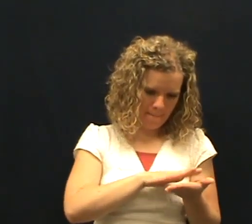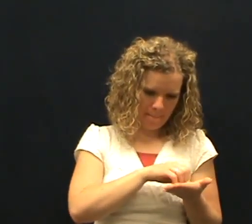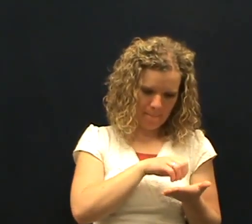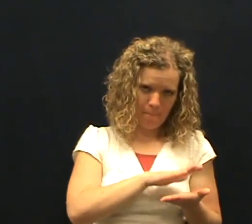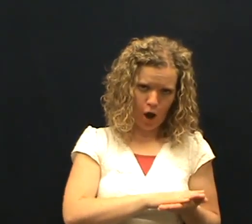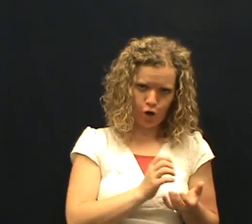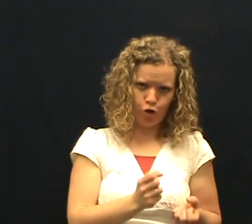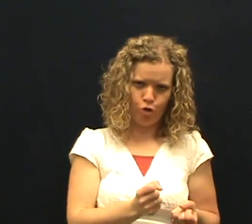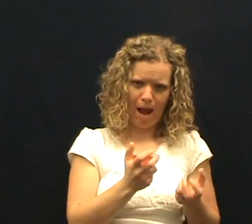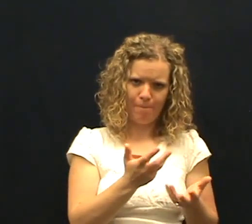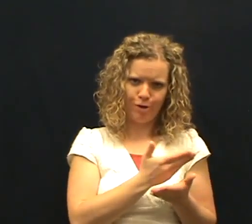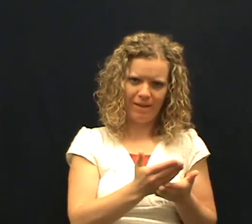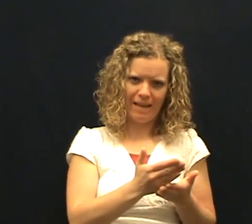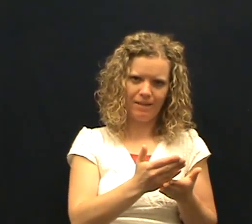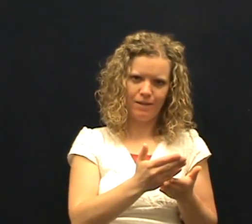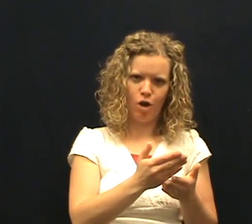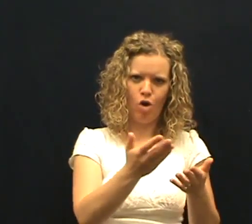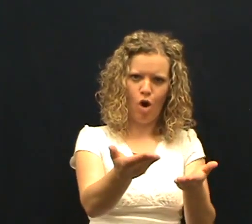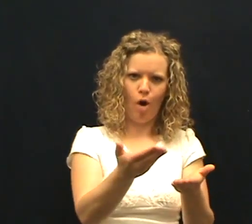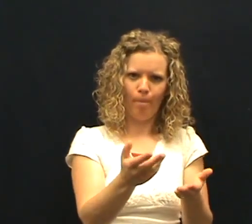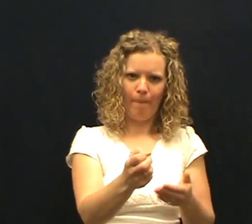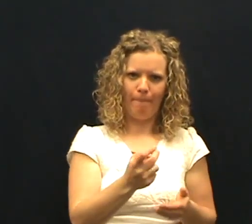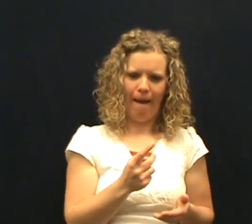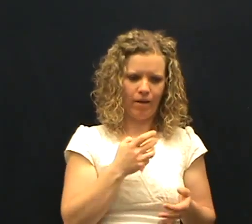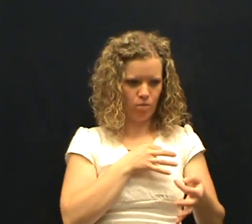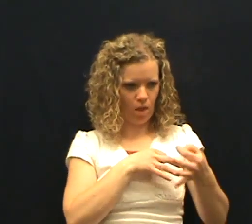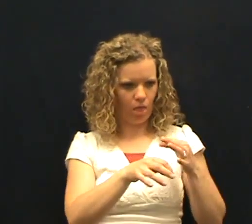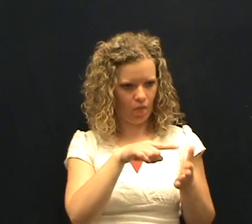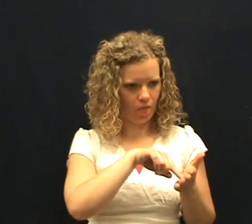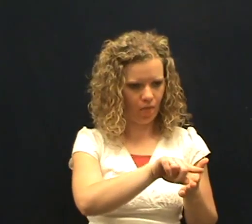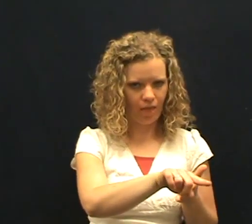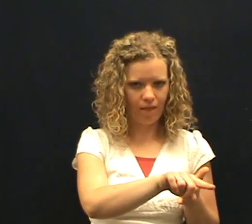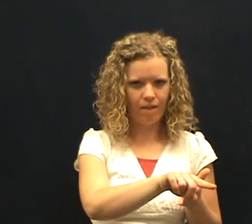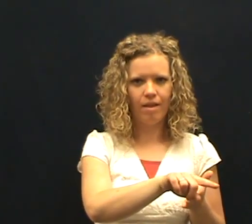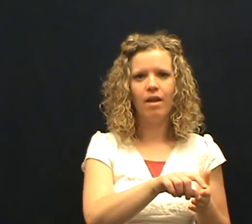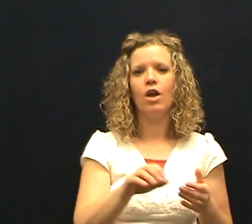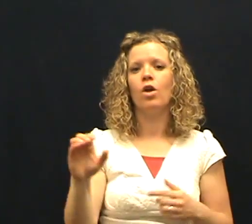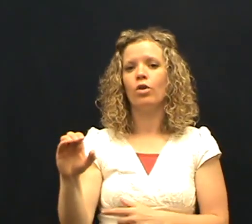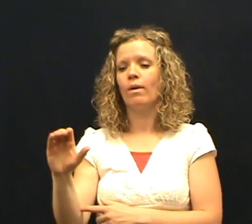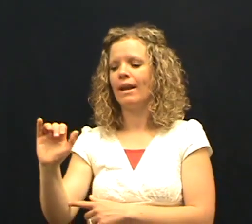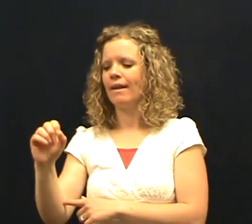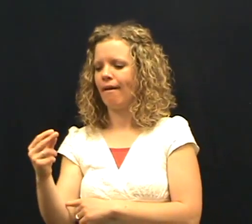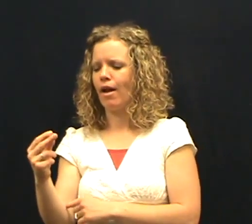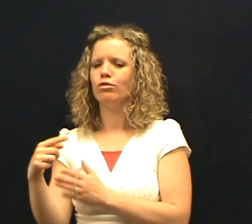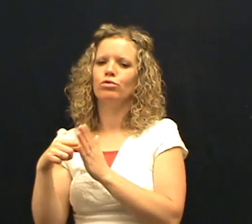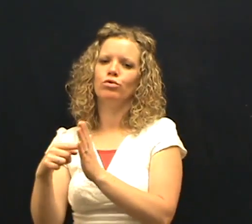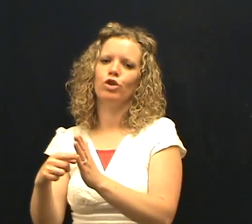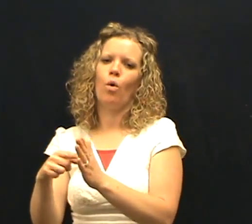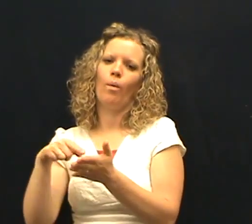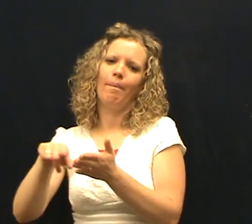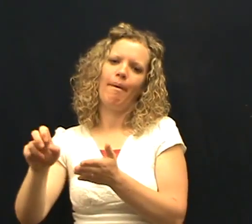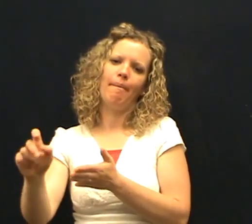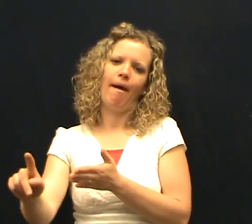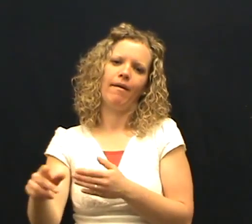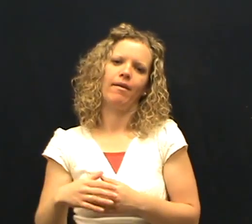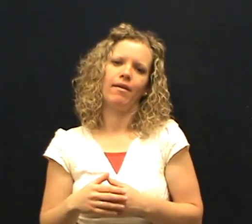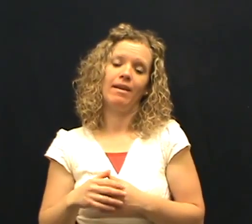returns and allowances that we do. And we credit cash to show the cash refund. Second entry, we show the bike going